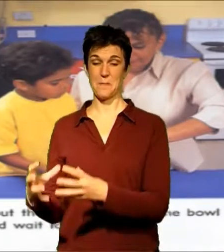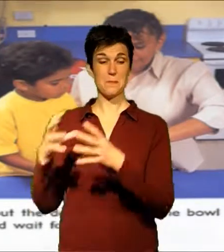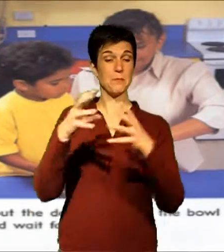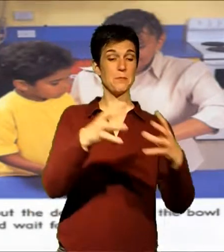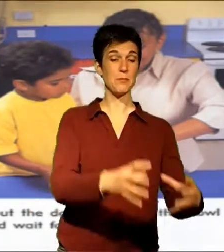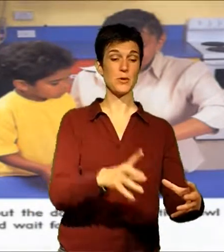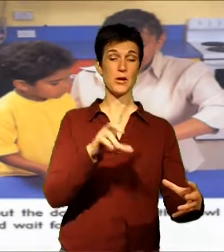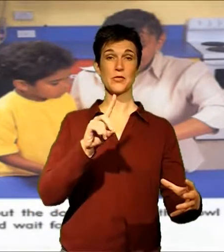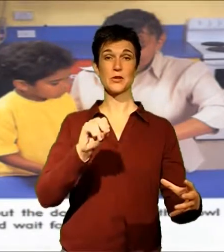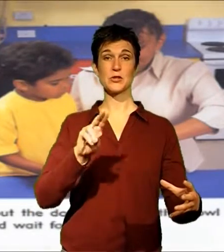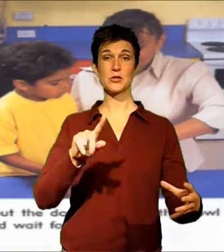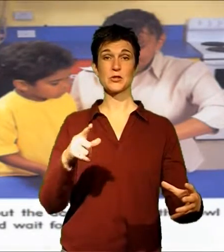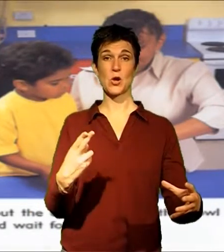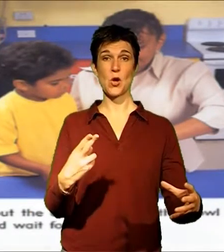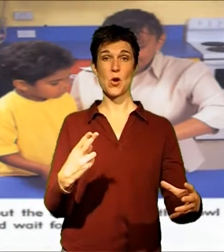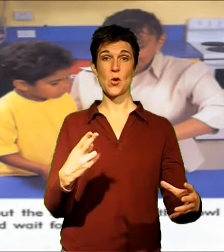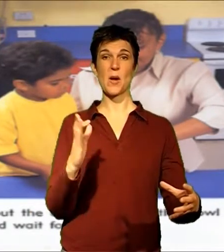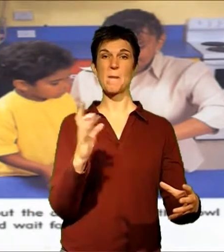I put the dough back in the bowl